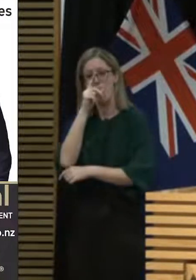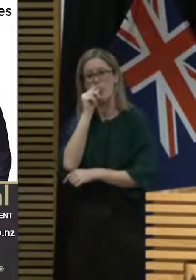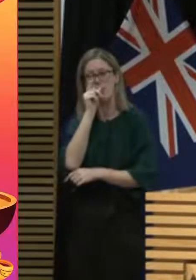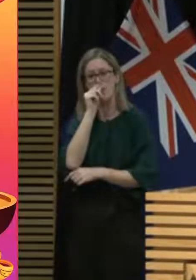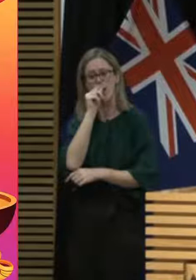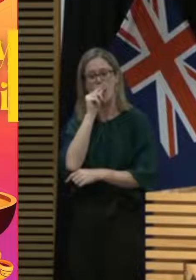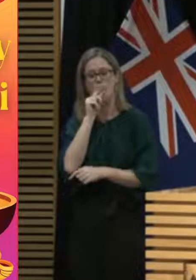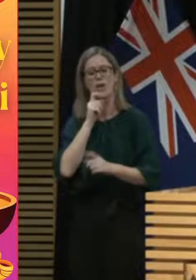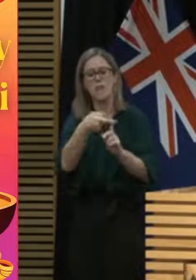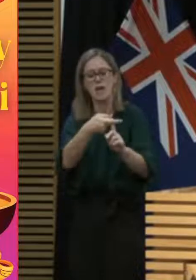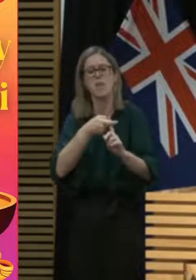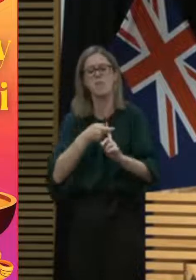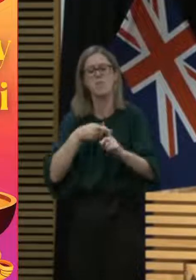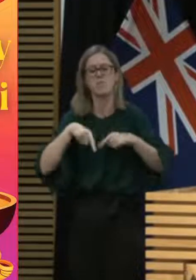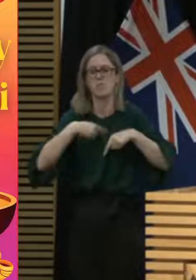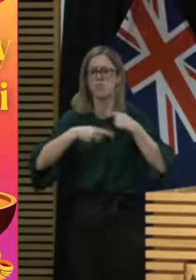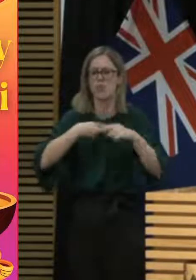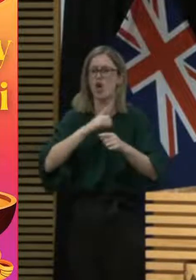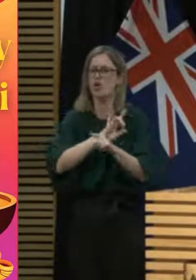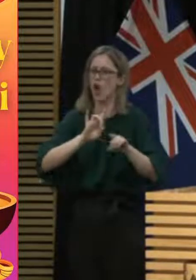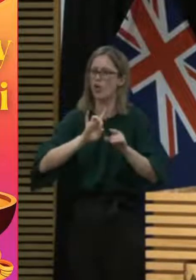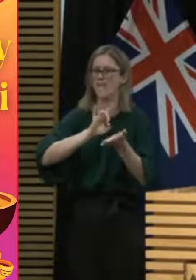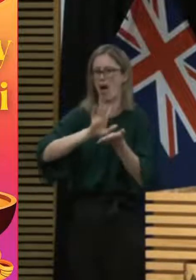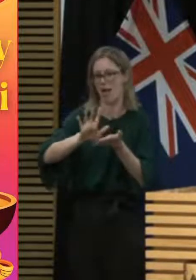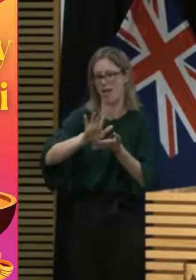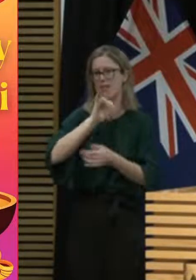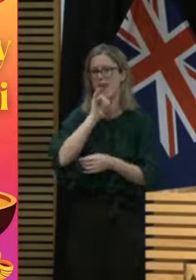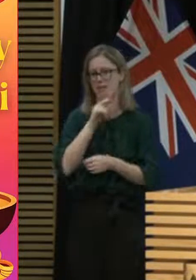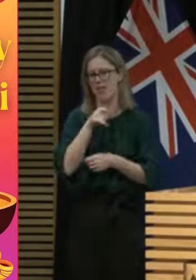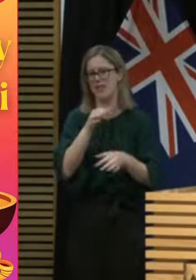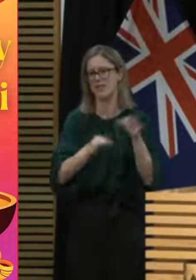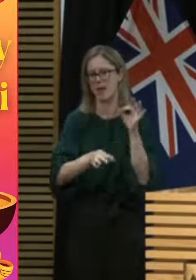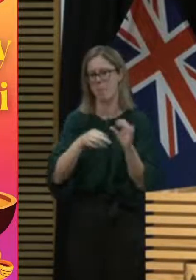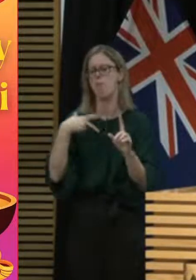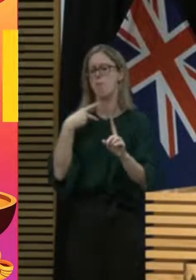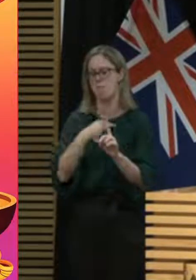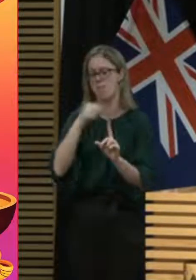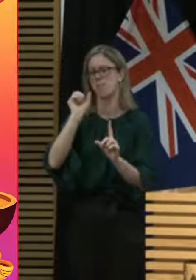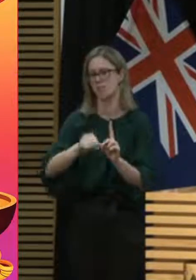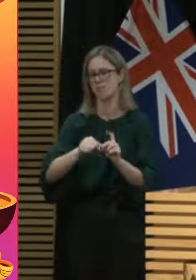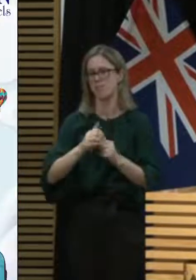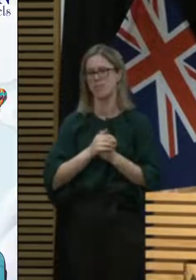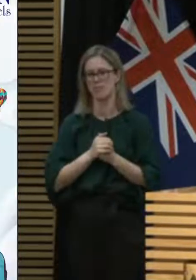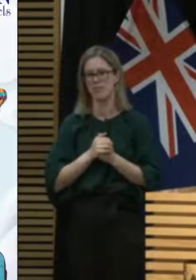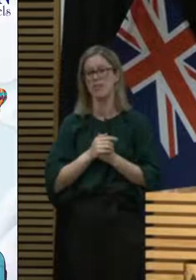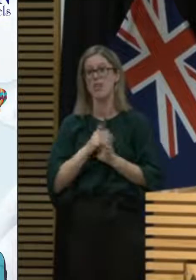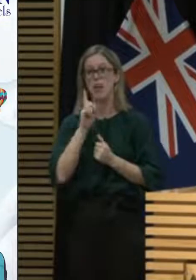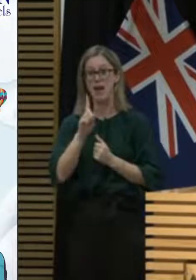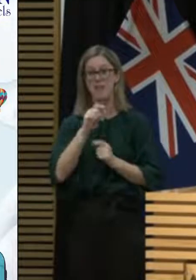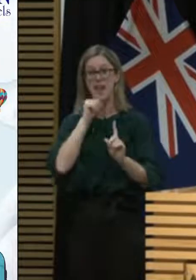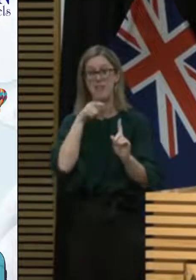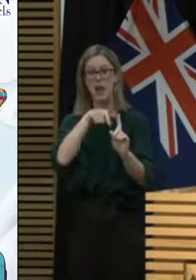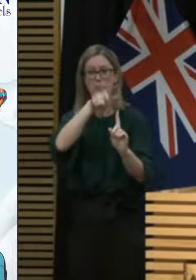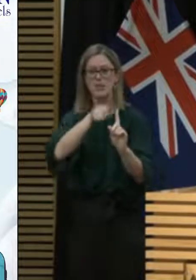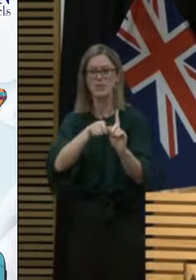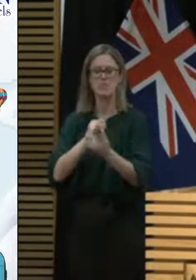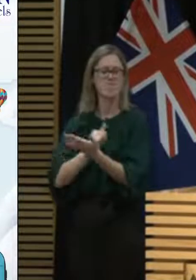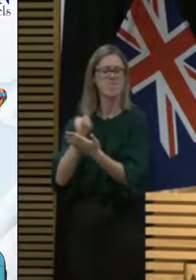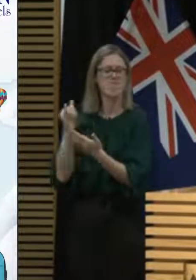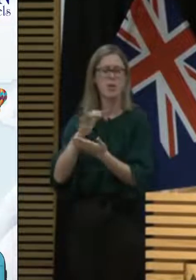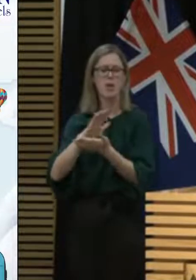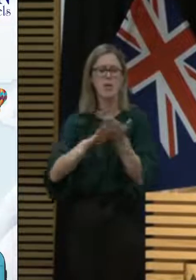will be able to retain their employment if they get vaccinated in that period, but their employment will be terminated if they do